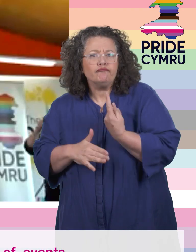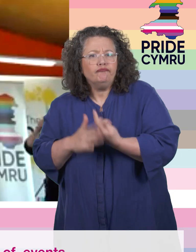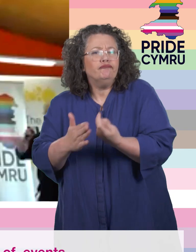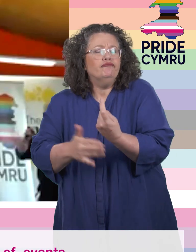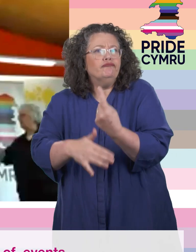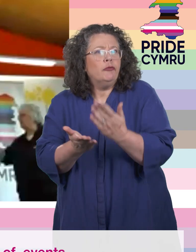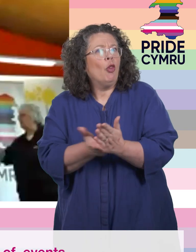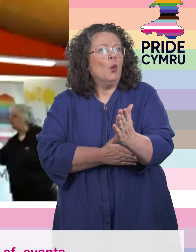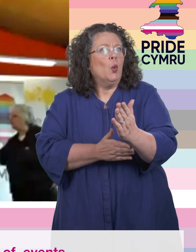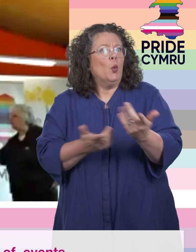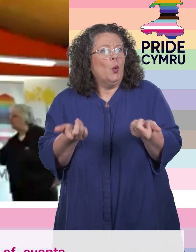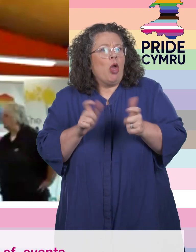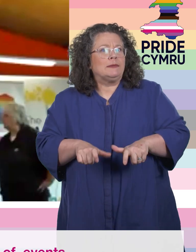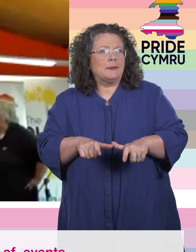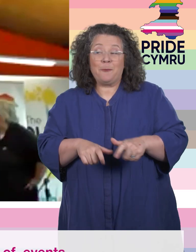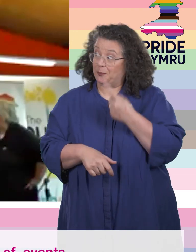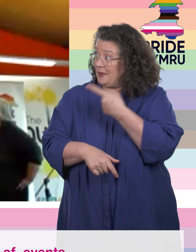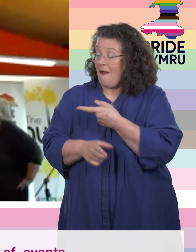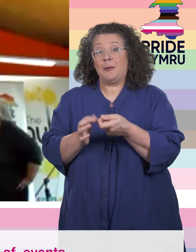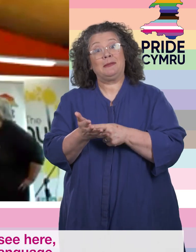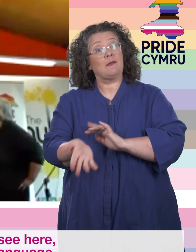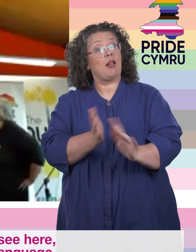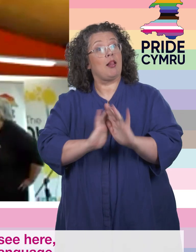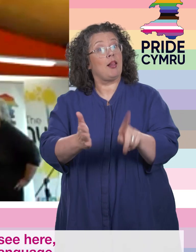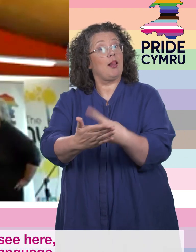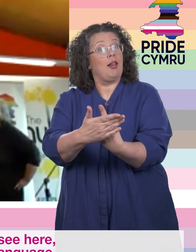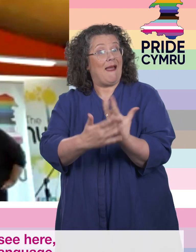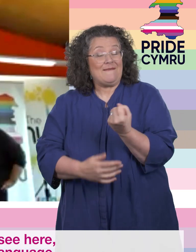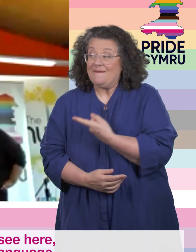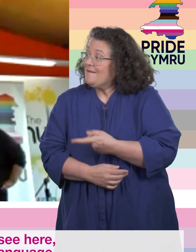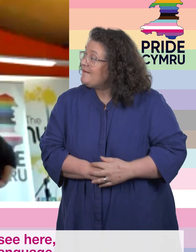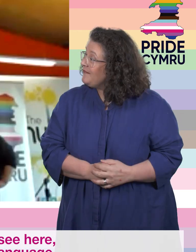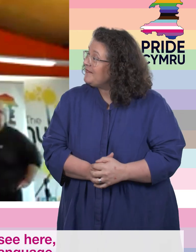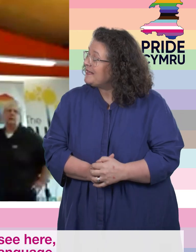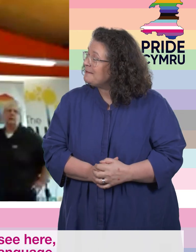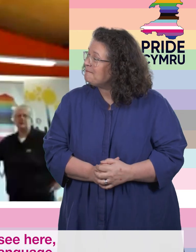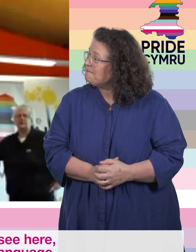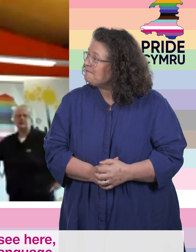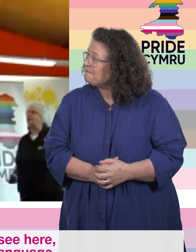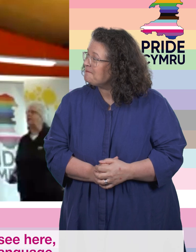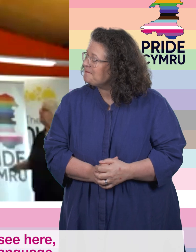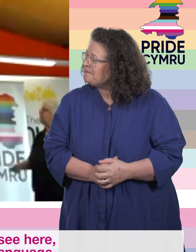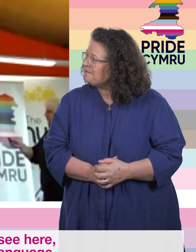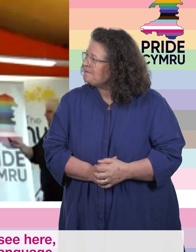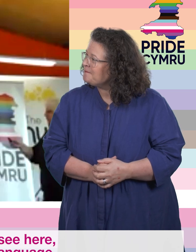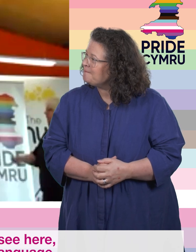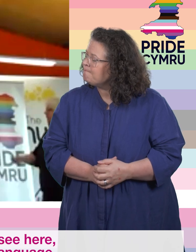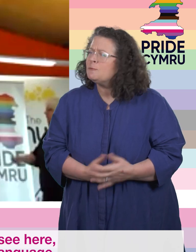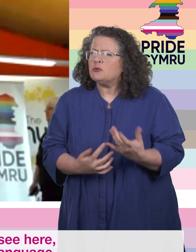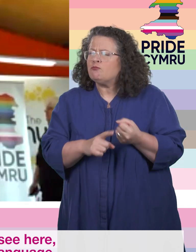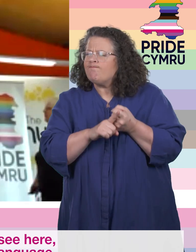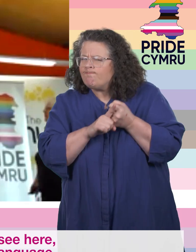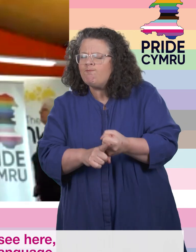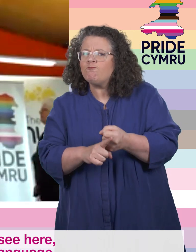There was a whole series of events. And of course, you see here, you've got British Sign Language.